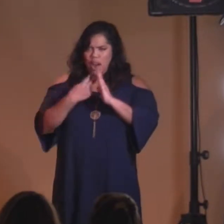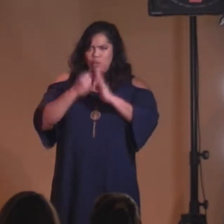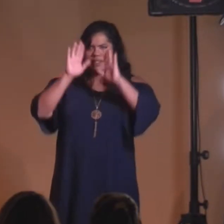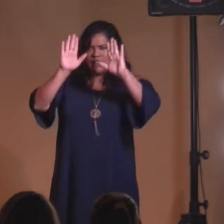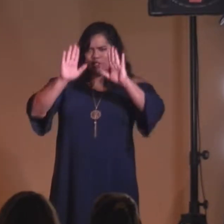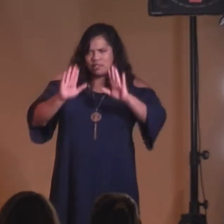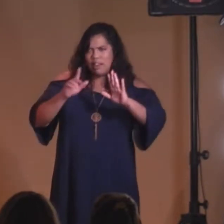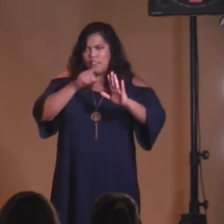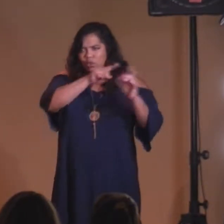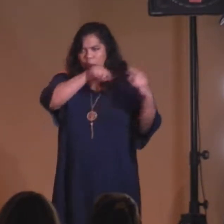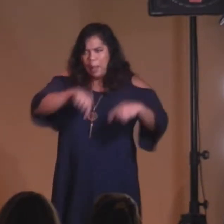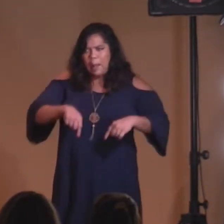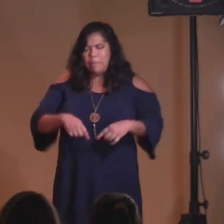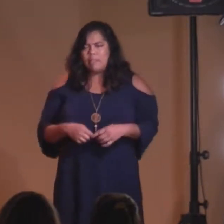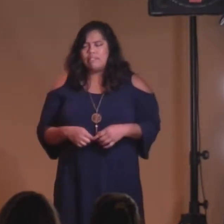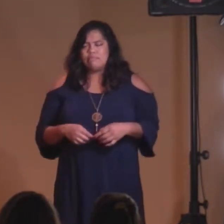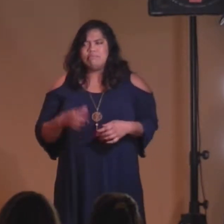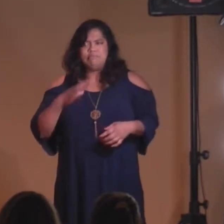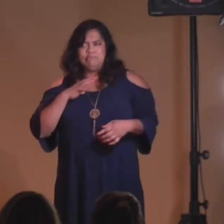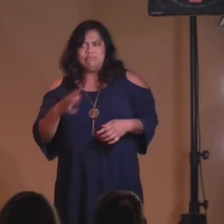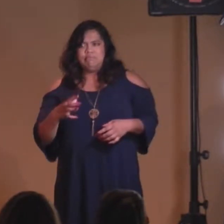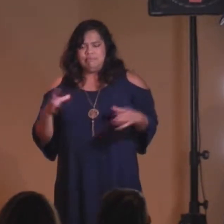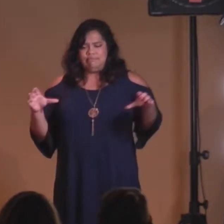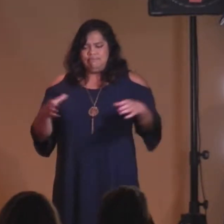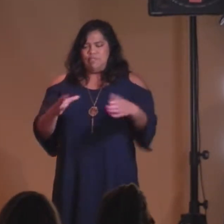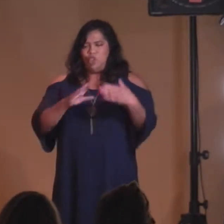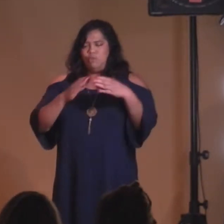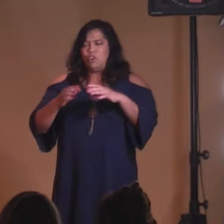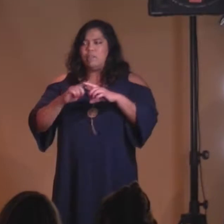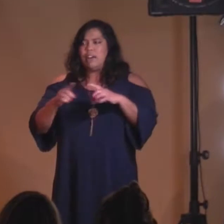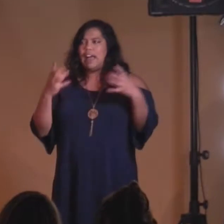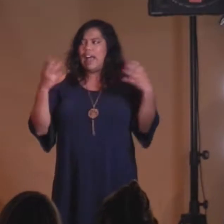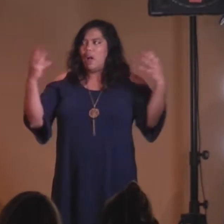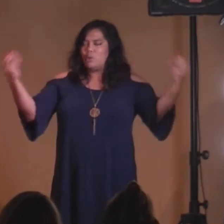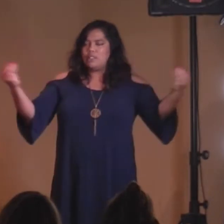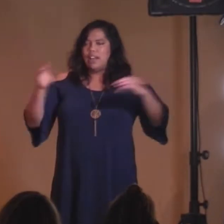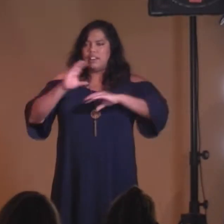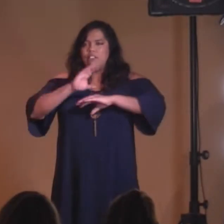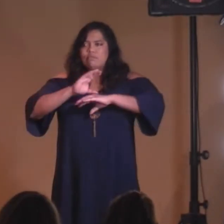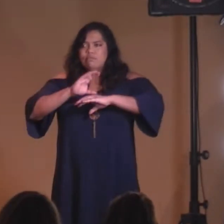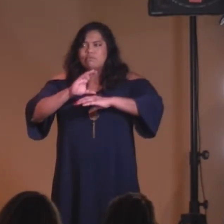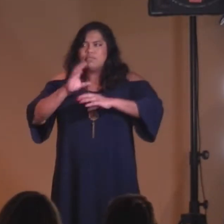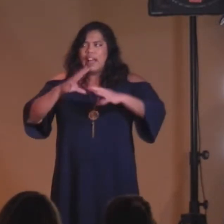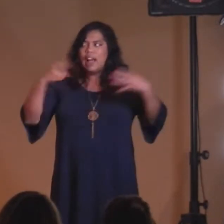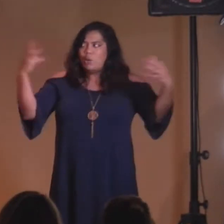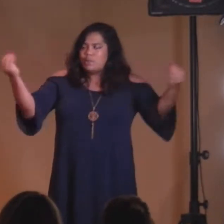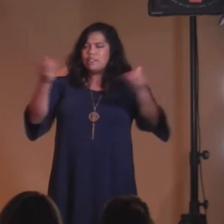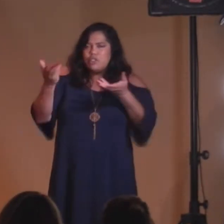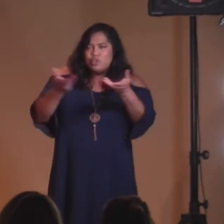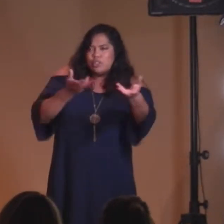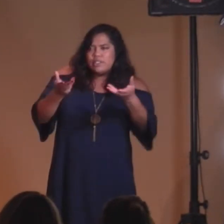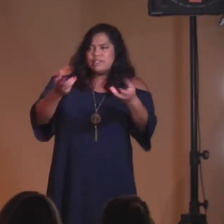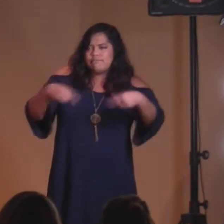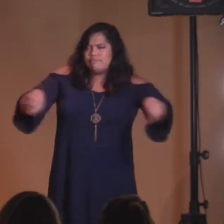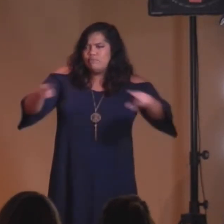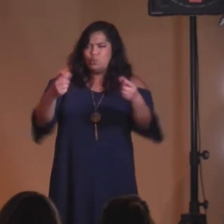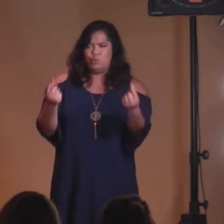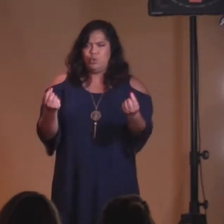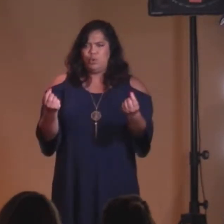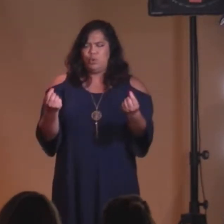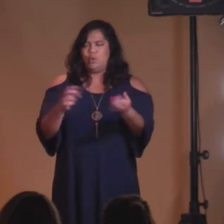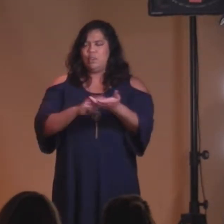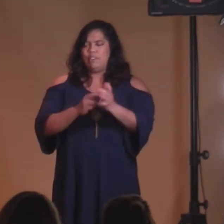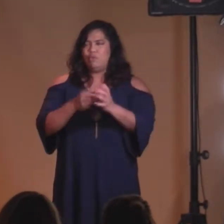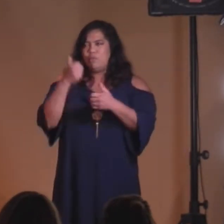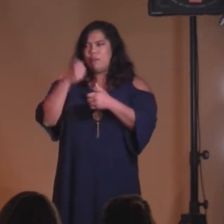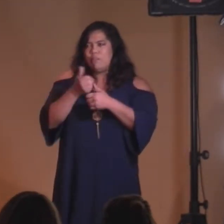But what are you outside of that? What are you becoming outside of that? A couple of weeks ago we talked about, is your